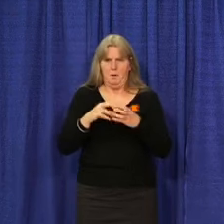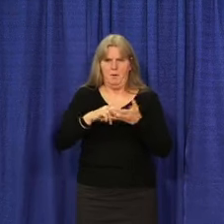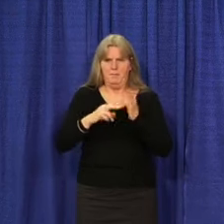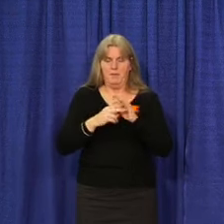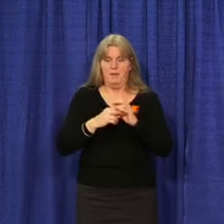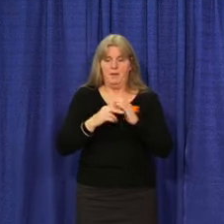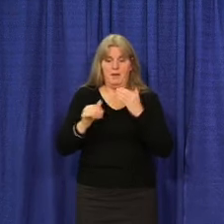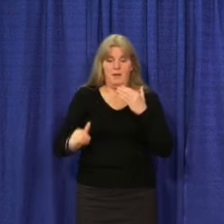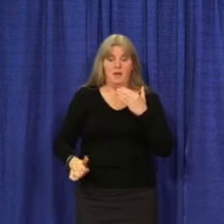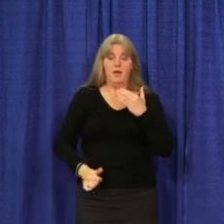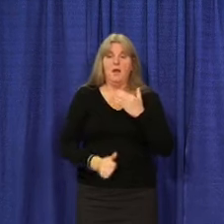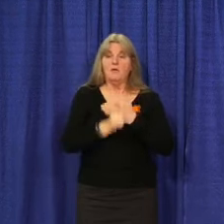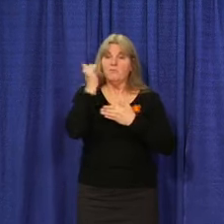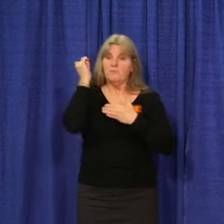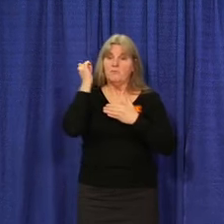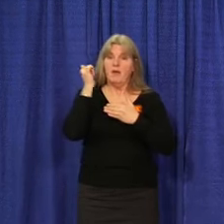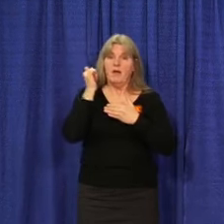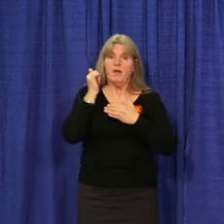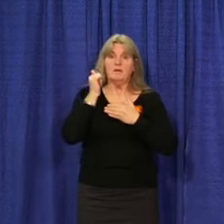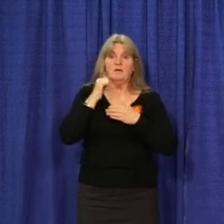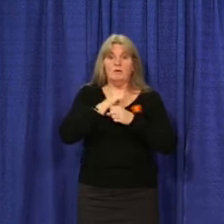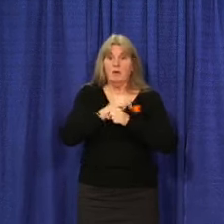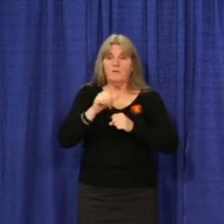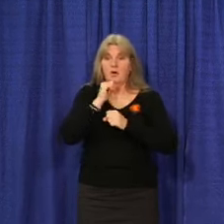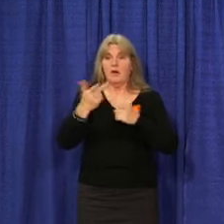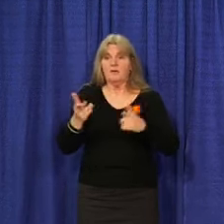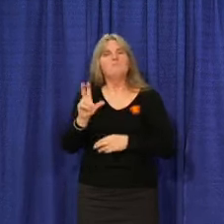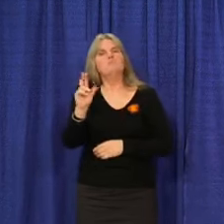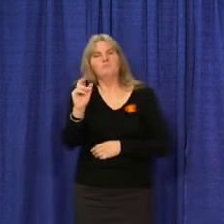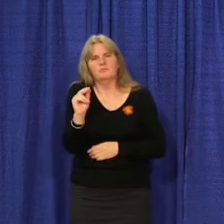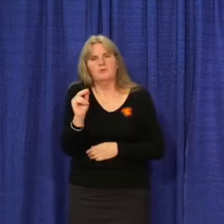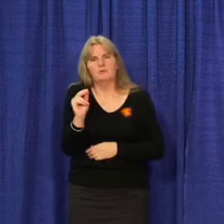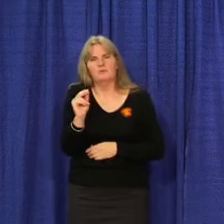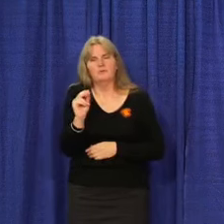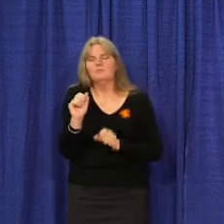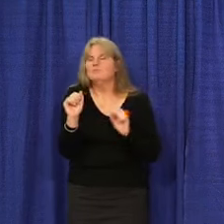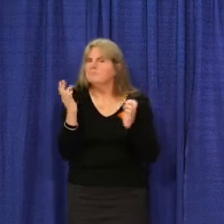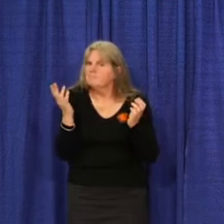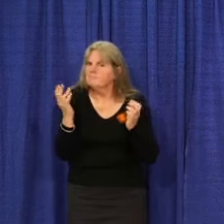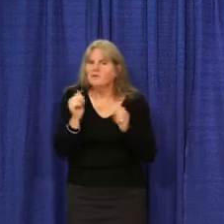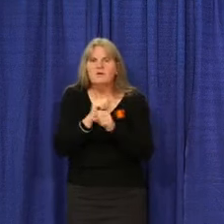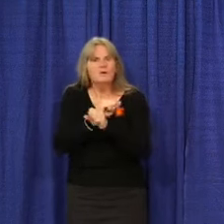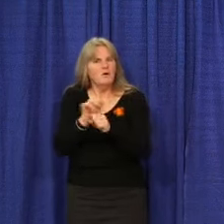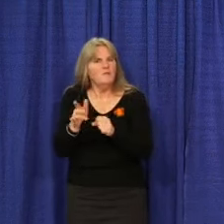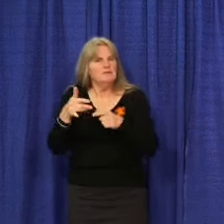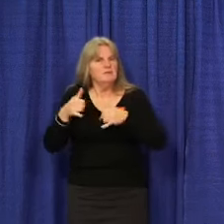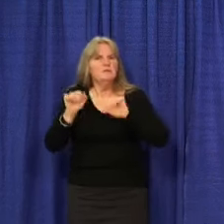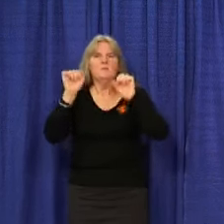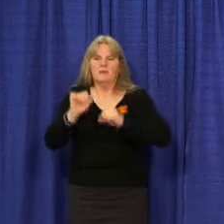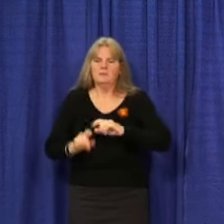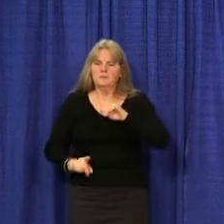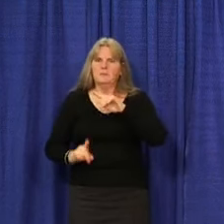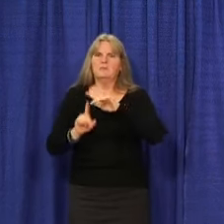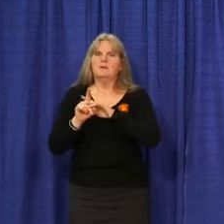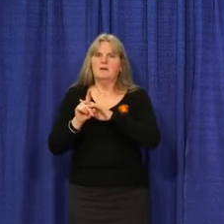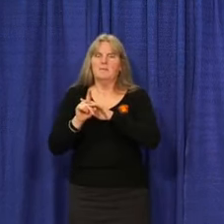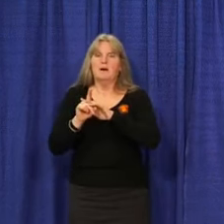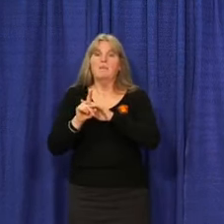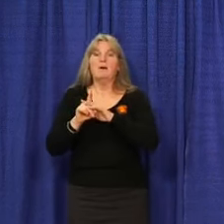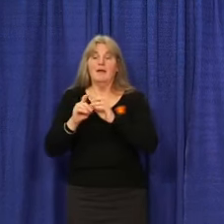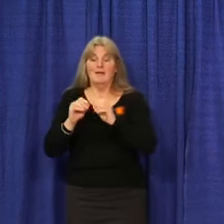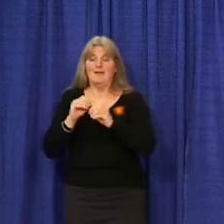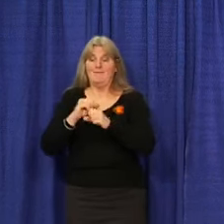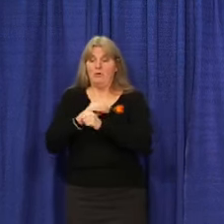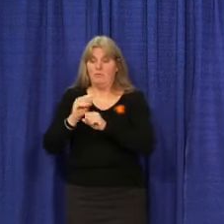the threat of COVID-19 is not here. There's always that chance if we see an increase in the number of cases that we may have to put